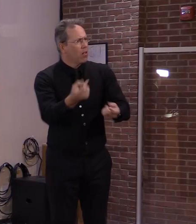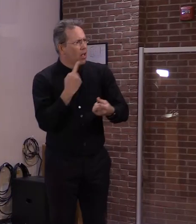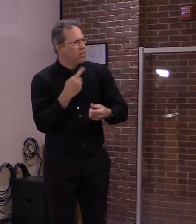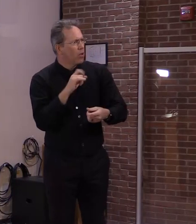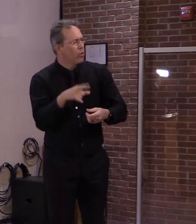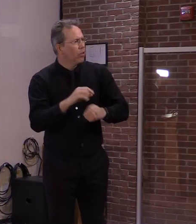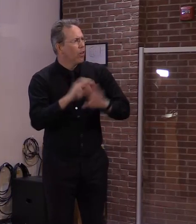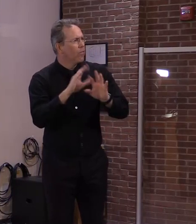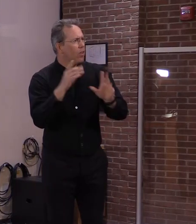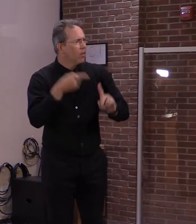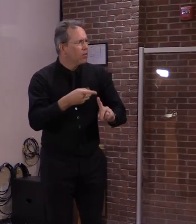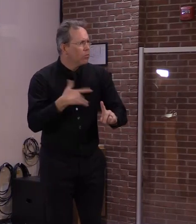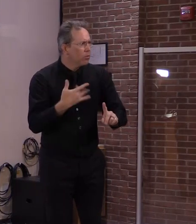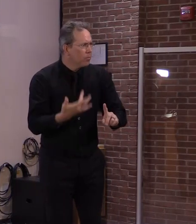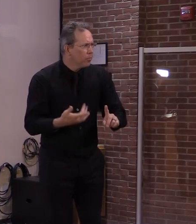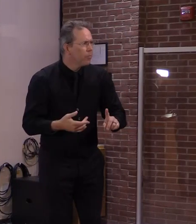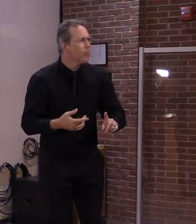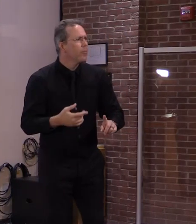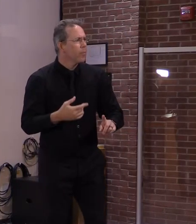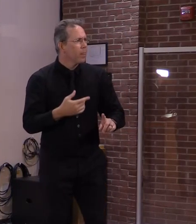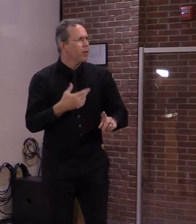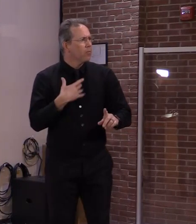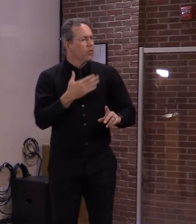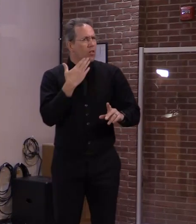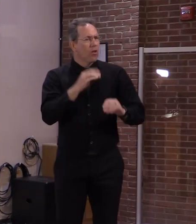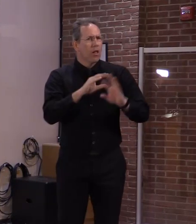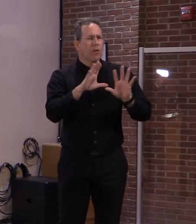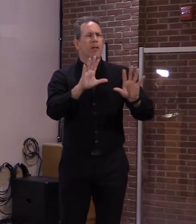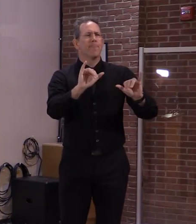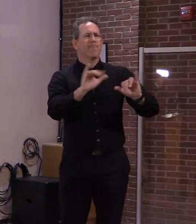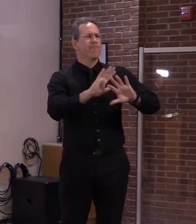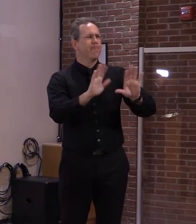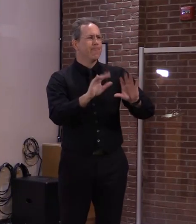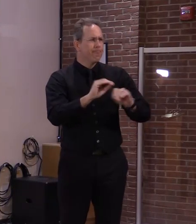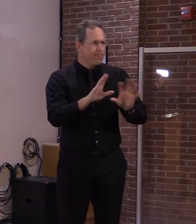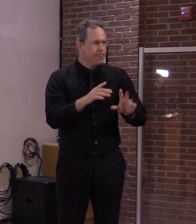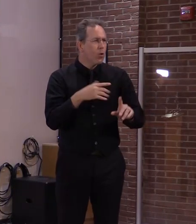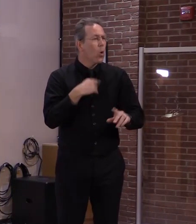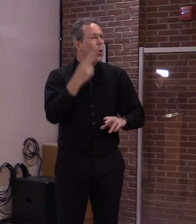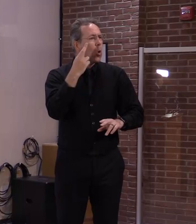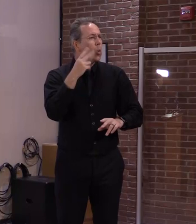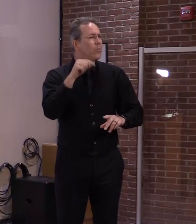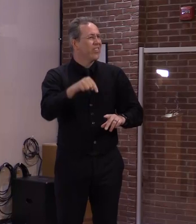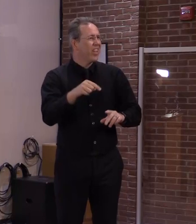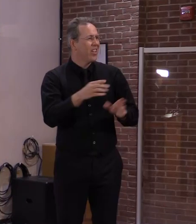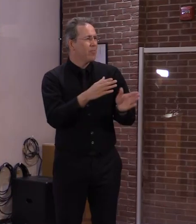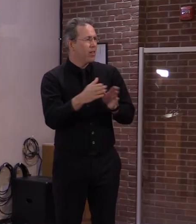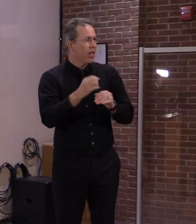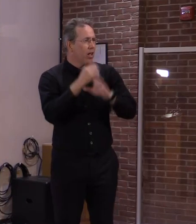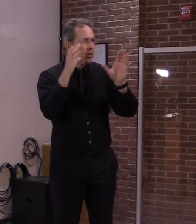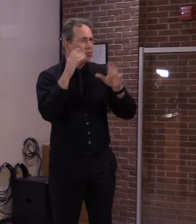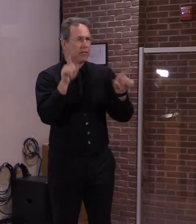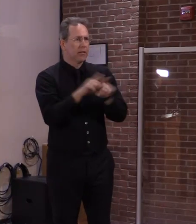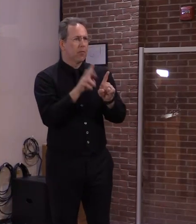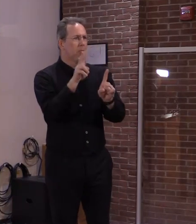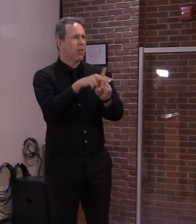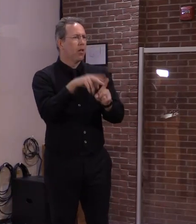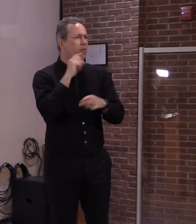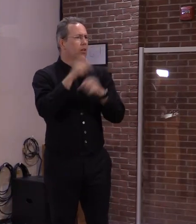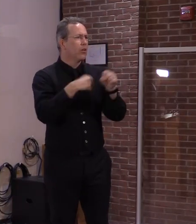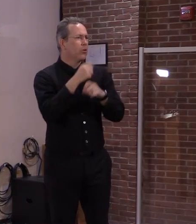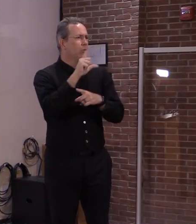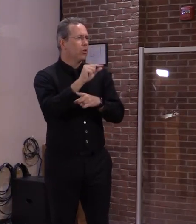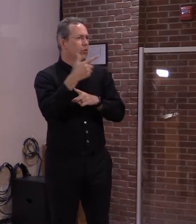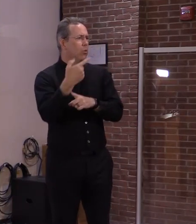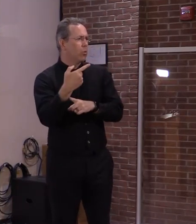look forward to them clarifying that in 2021. It's a bit unclear at this point, but they have the